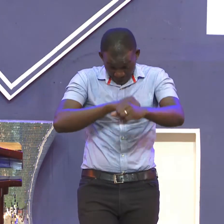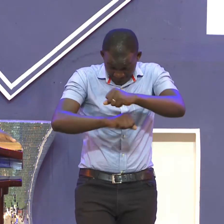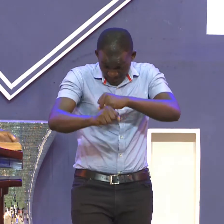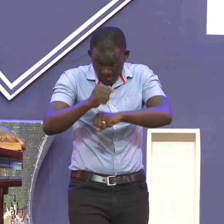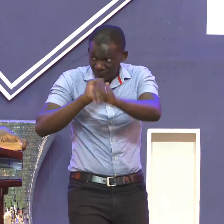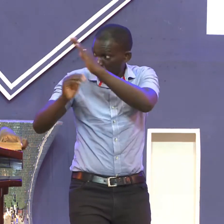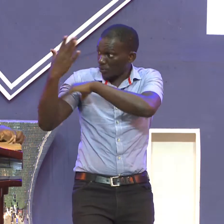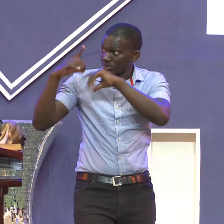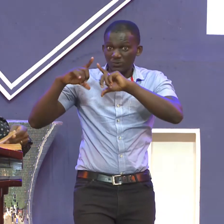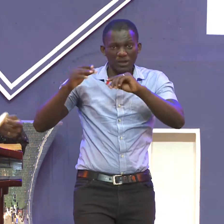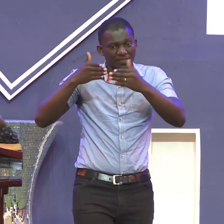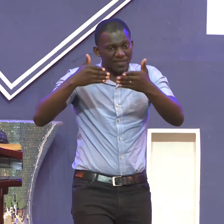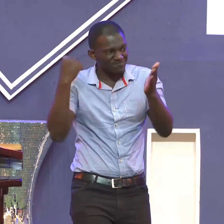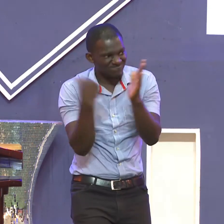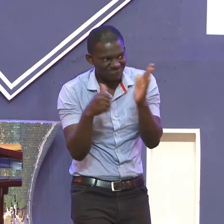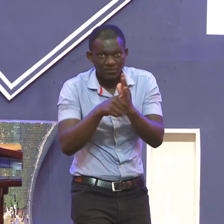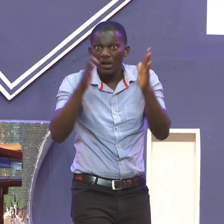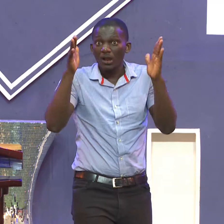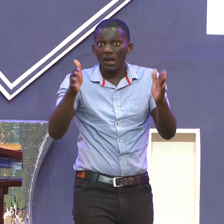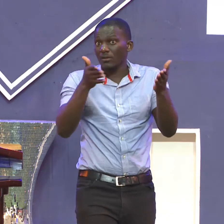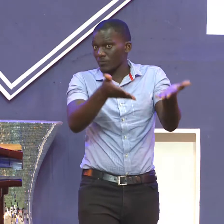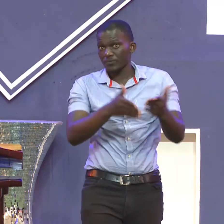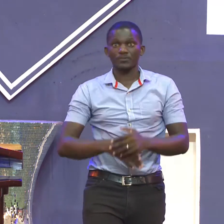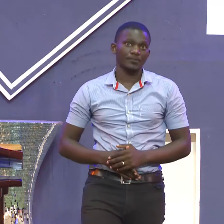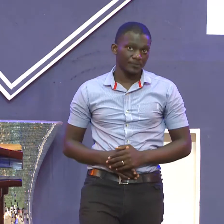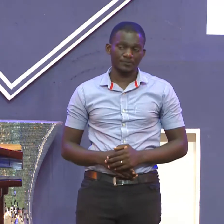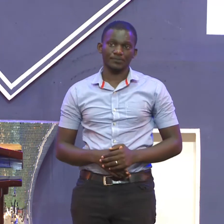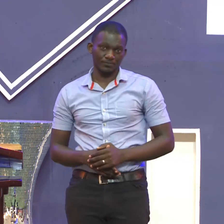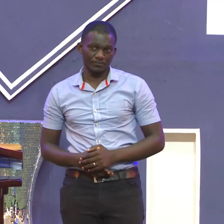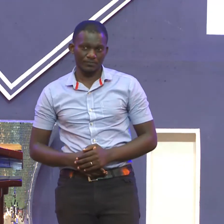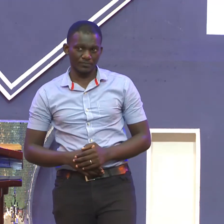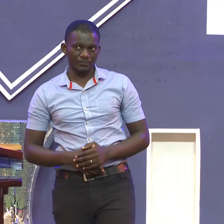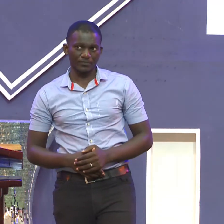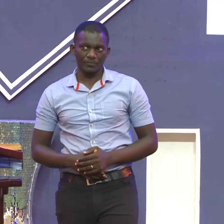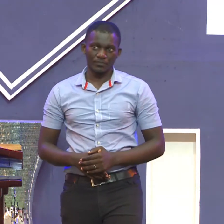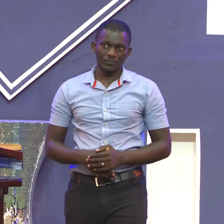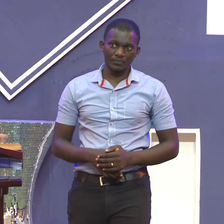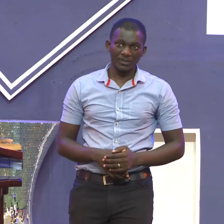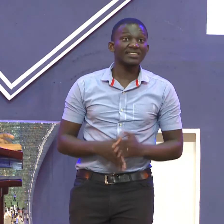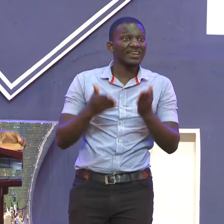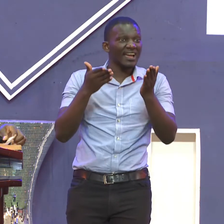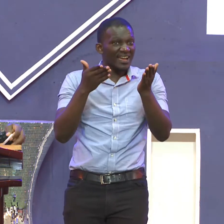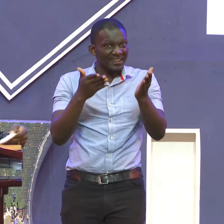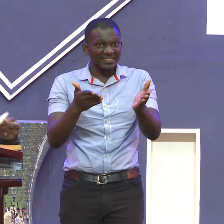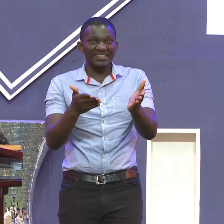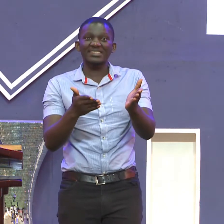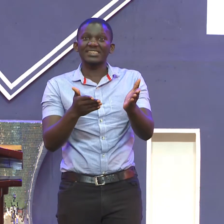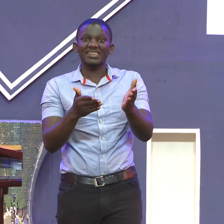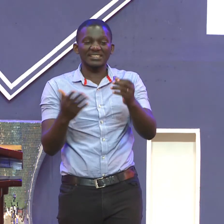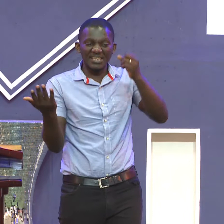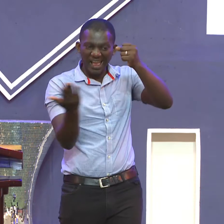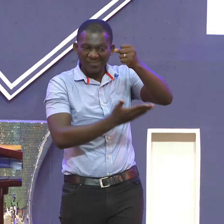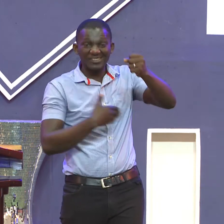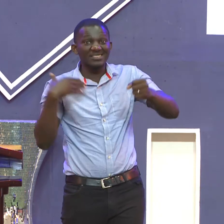into practice, there is a very big catastrophe. And there is always a harvest that